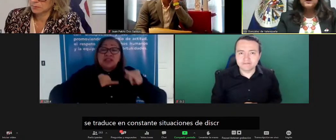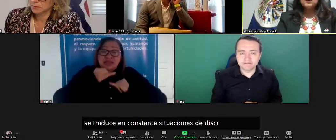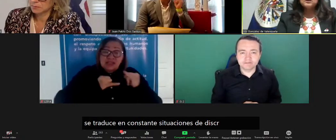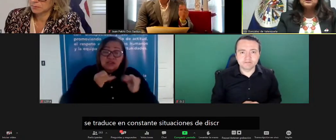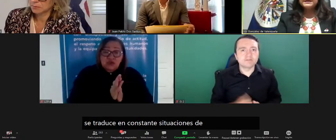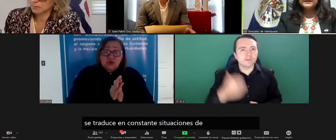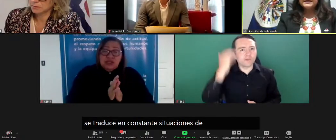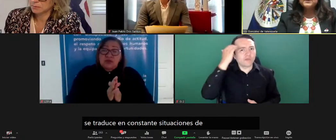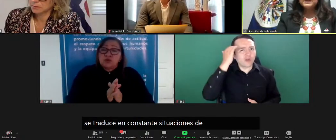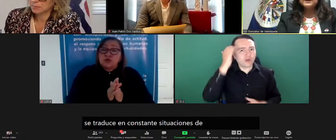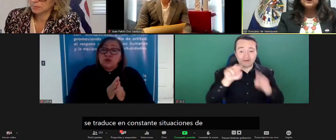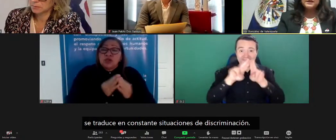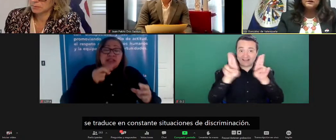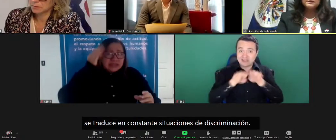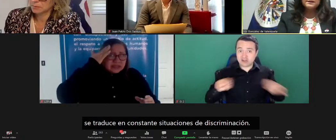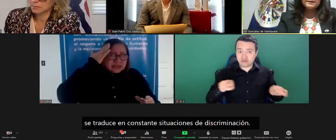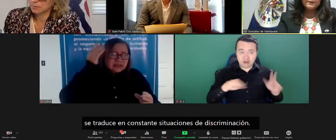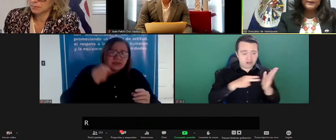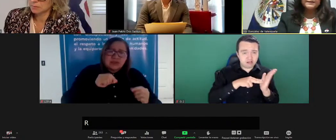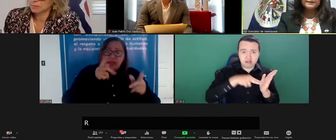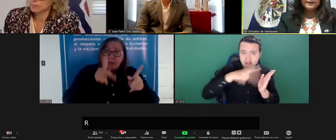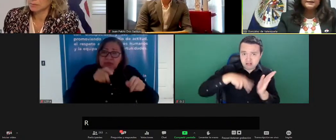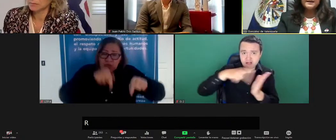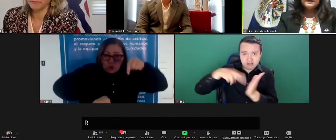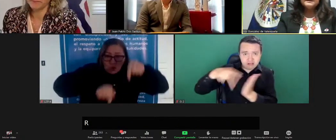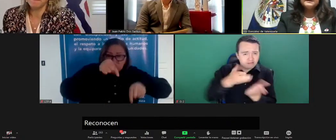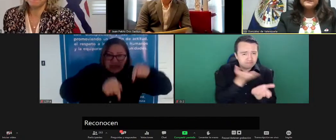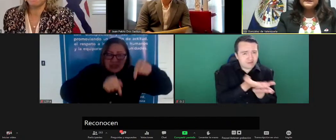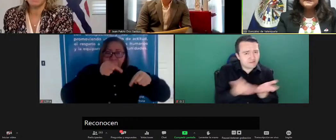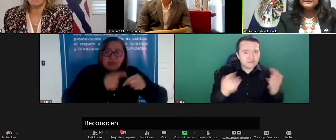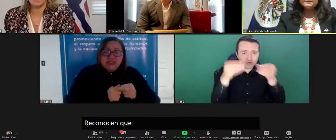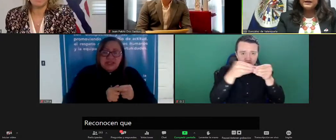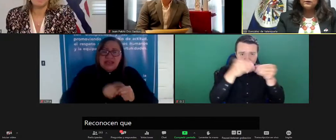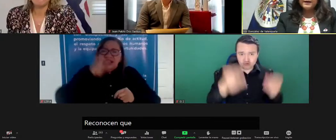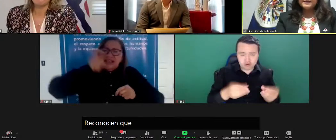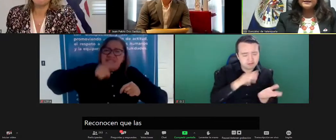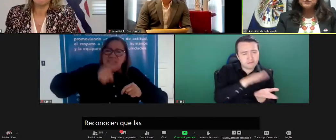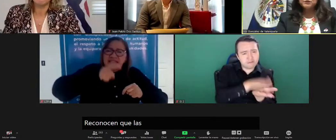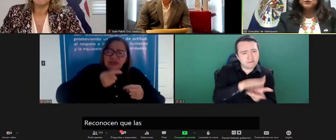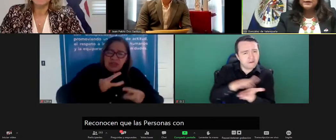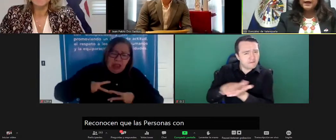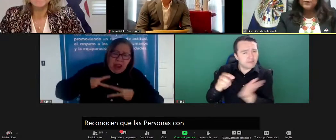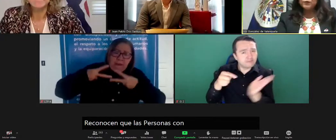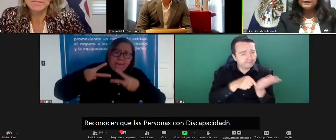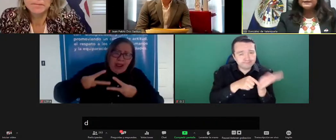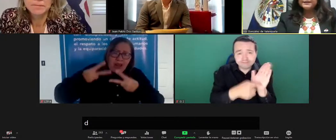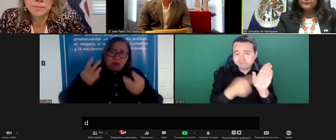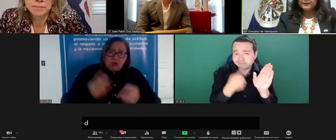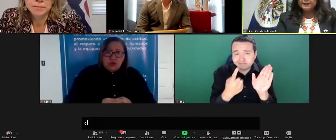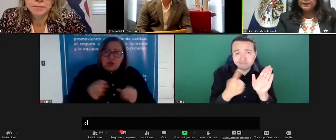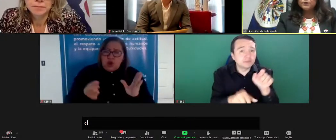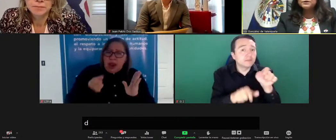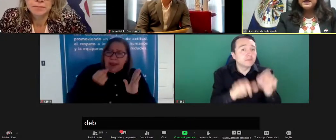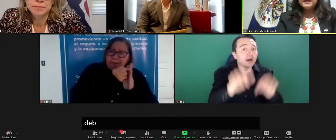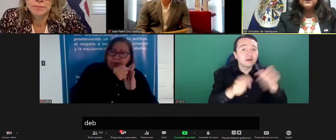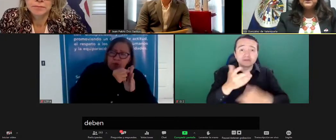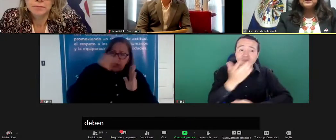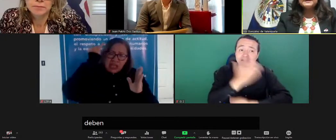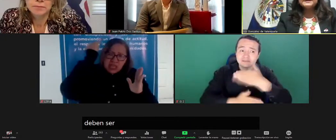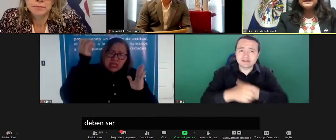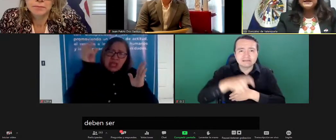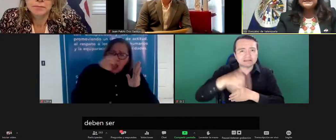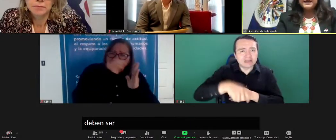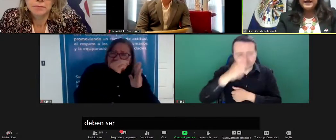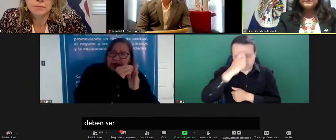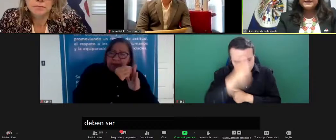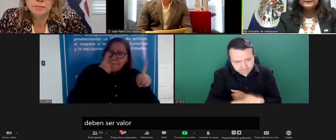treaties on this subject recognize that persons with disabilities need to be valued due to their